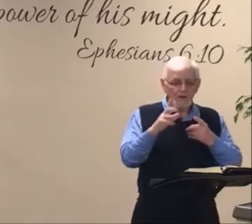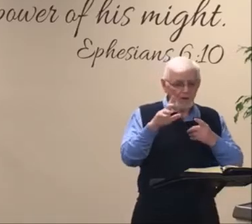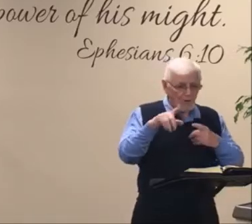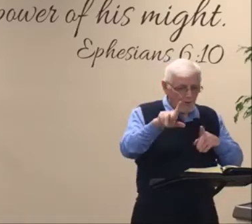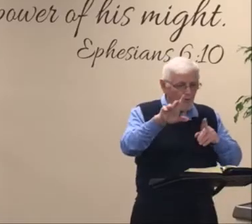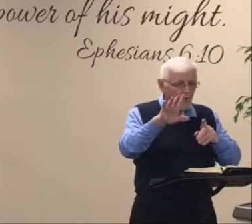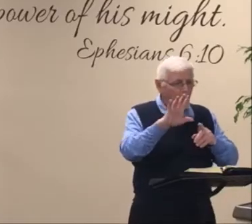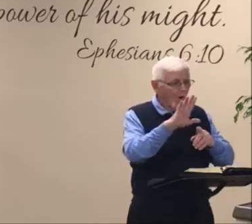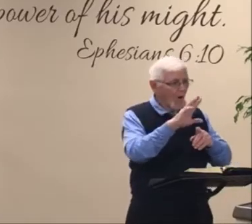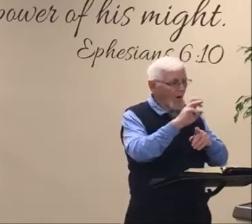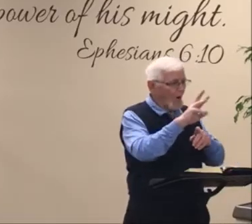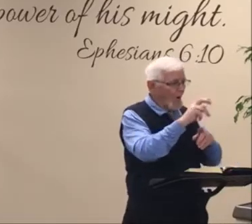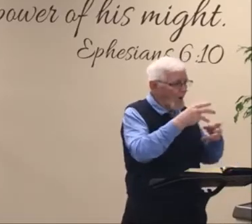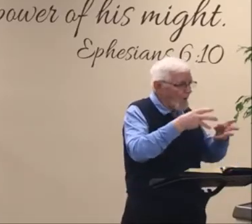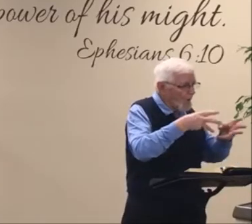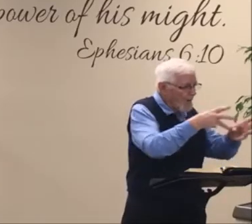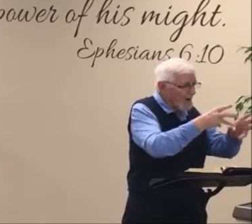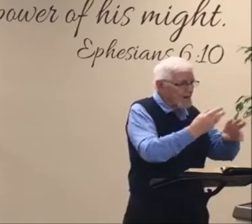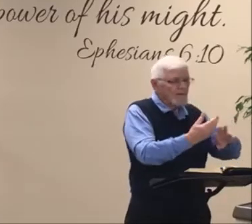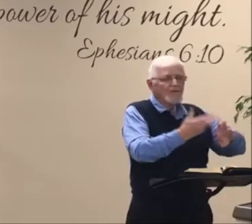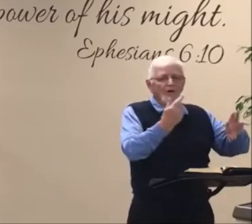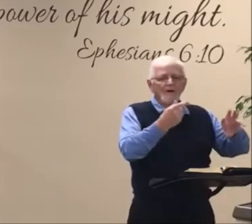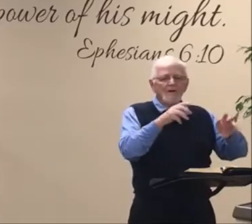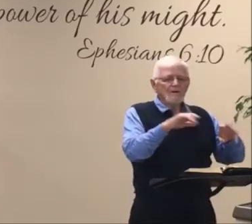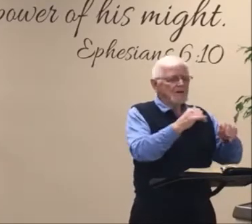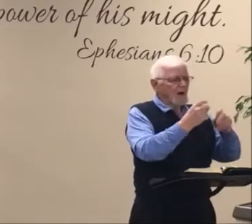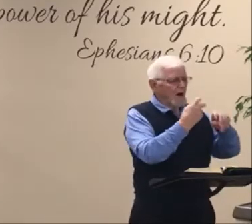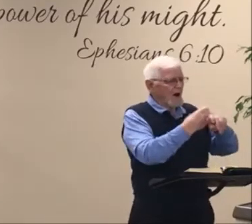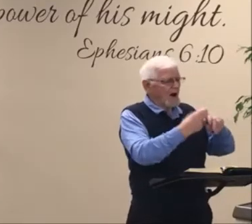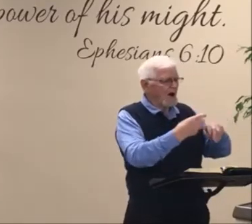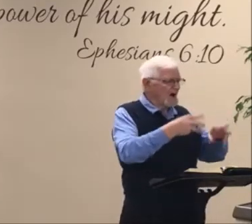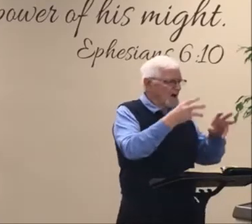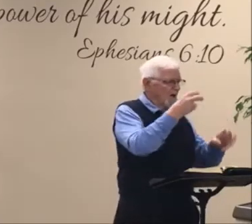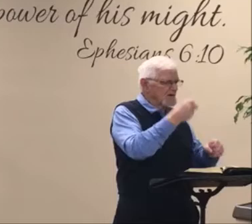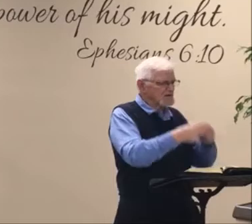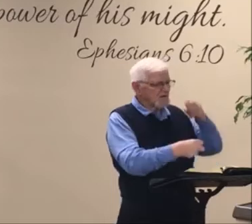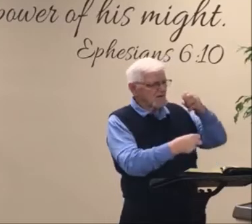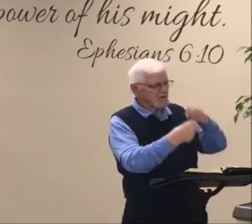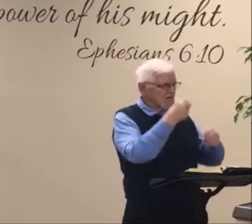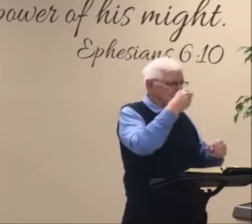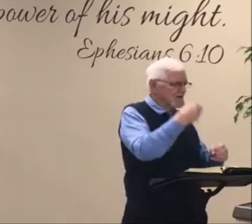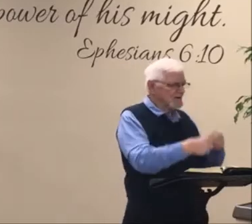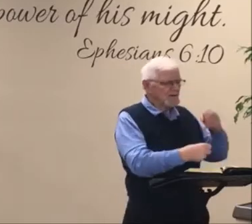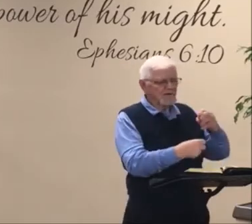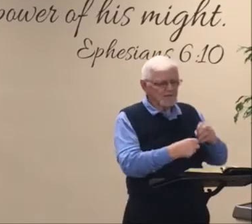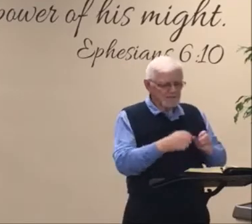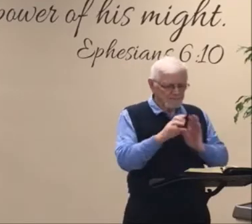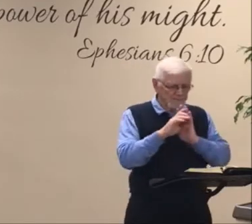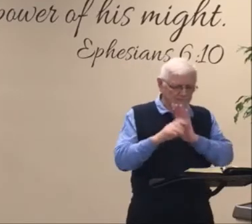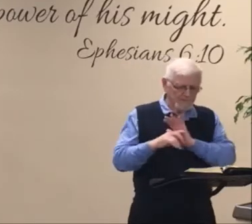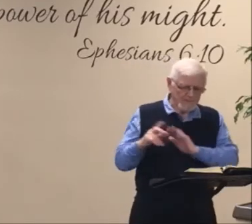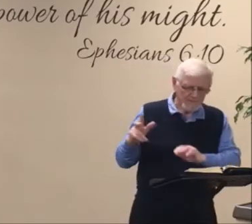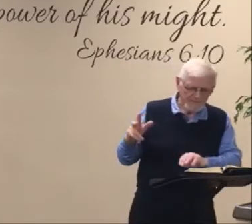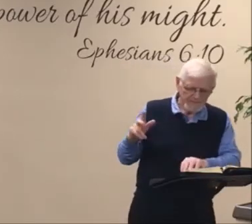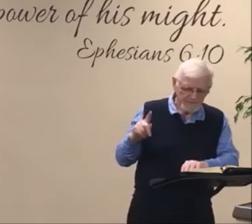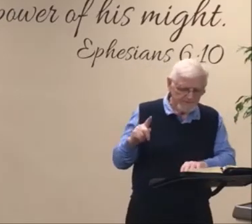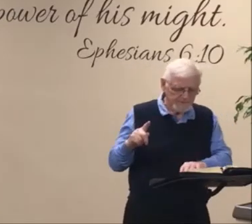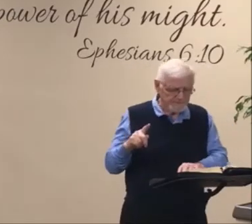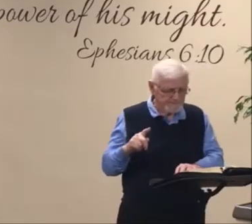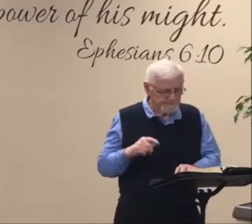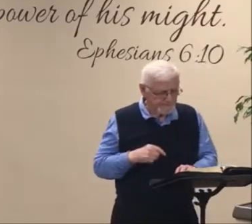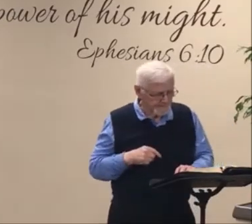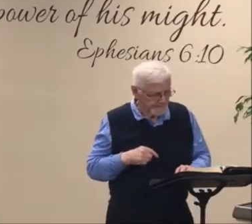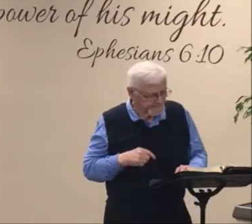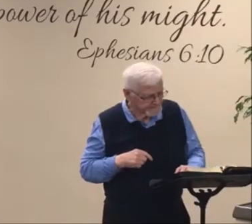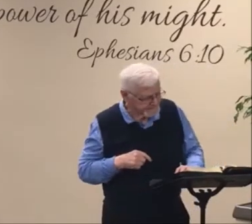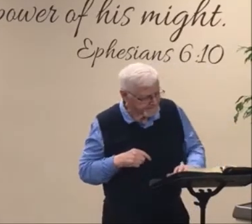way, number 4, you have to do things the hard way. You'll have to do things the hard way. Skip ahead to chapter 31. Chapter